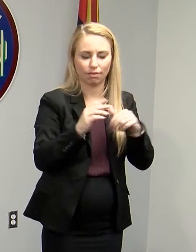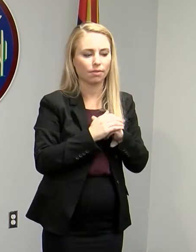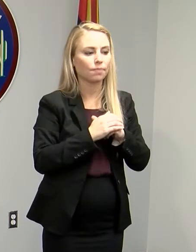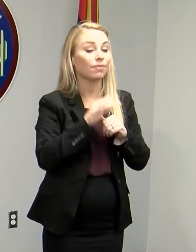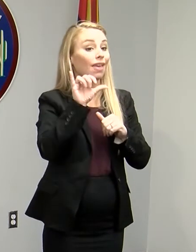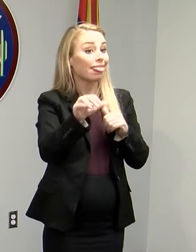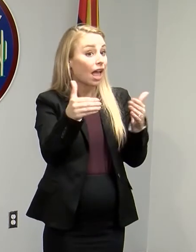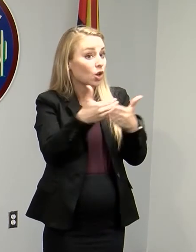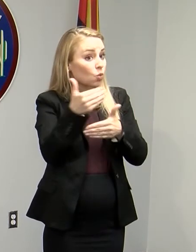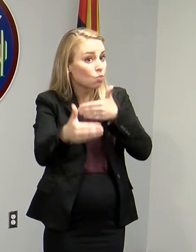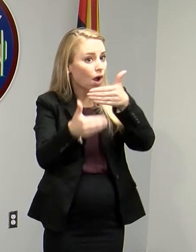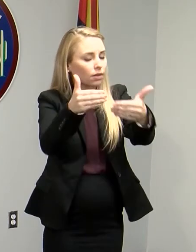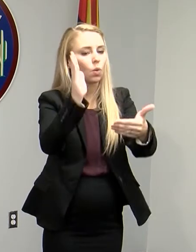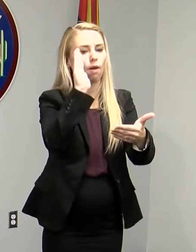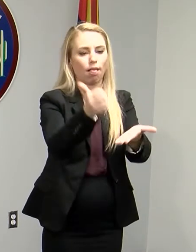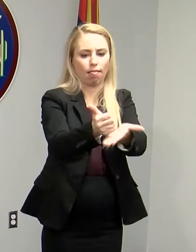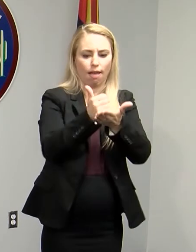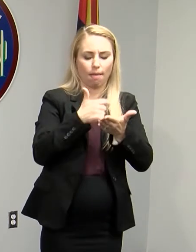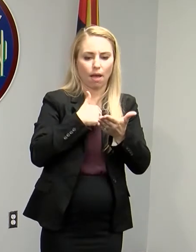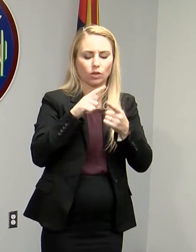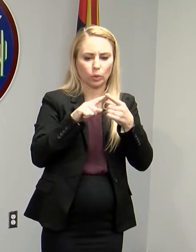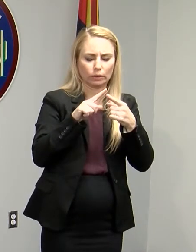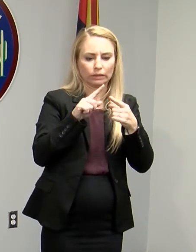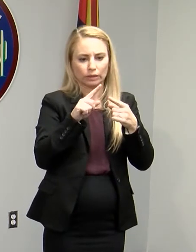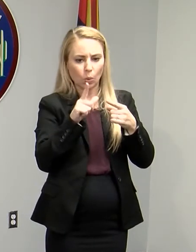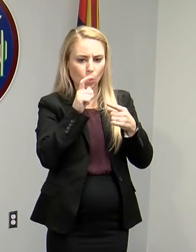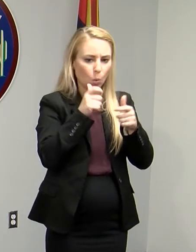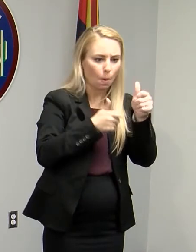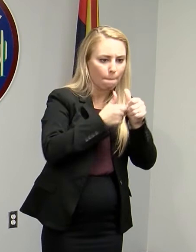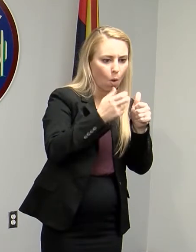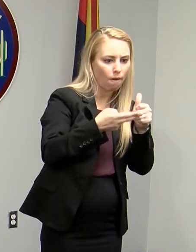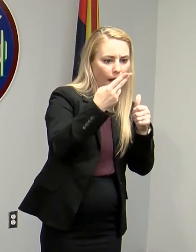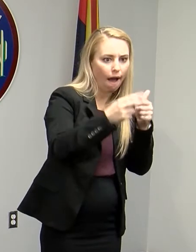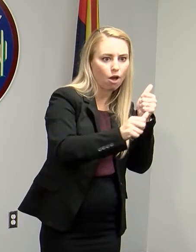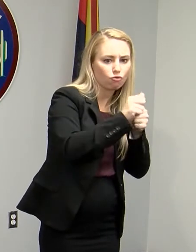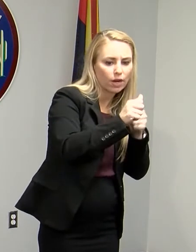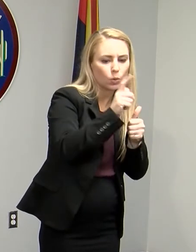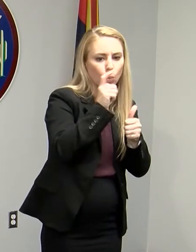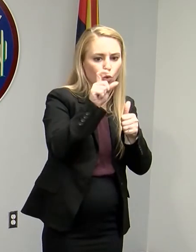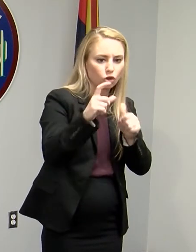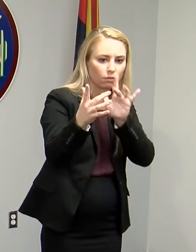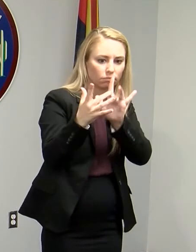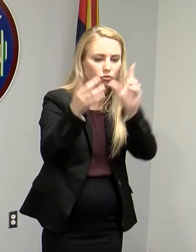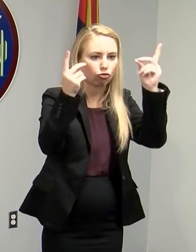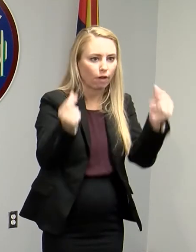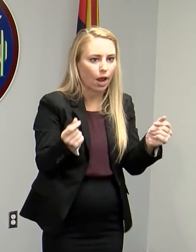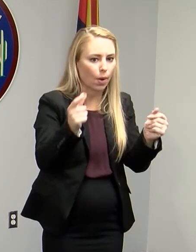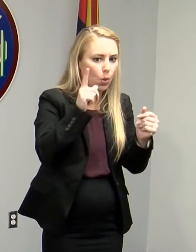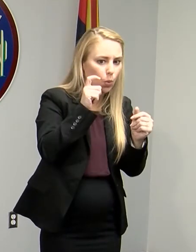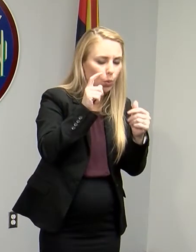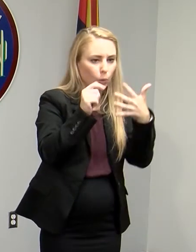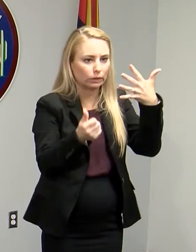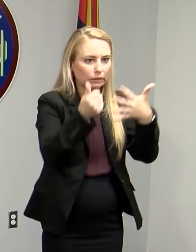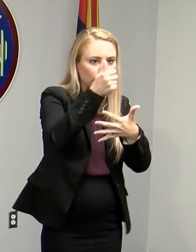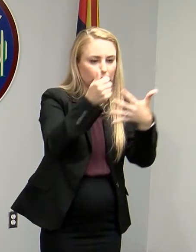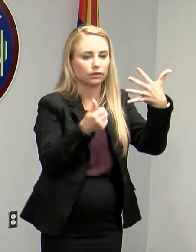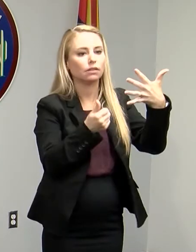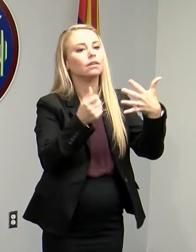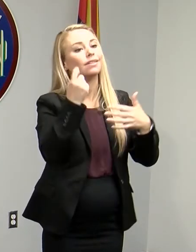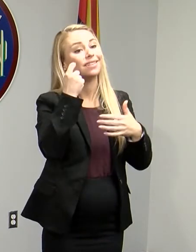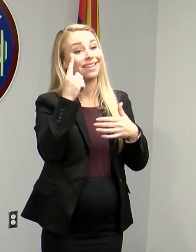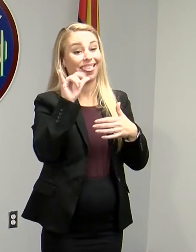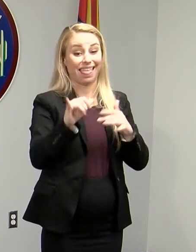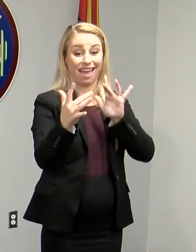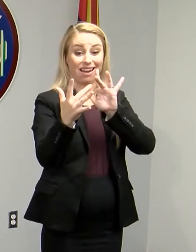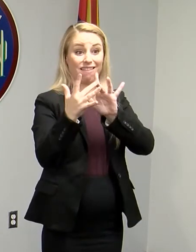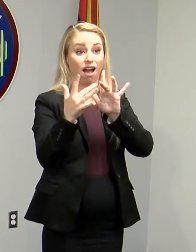are at higher risk or come into contact with those who are at higher risk. As great as our process is, contact tracing is not